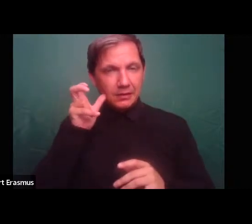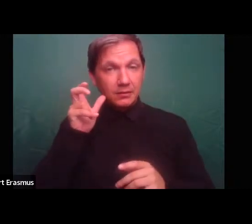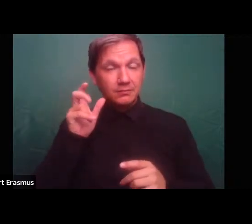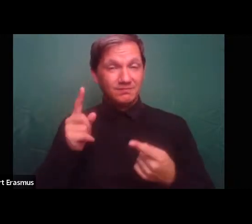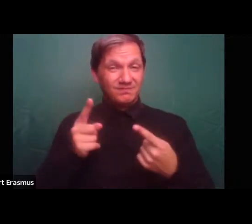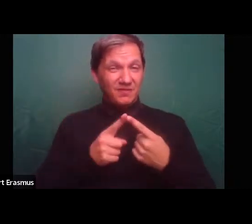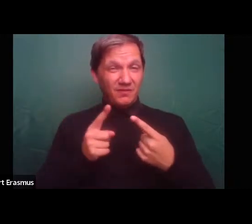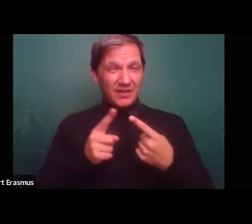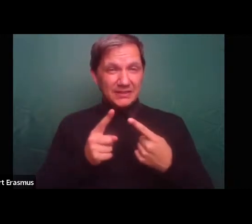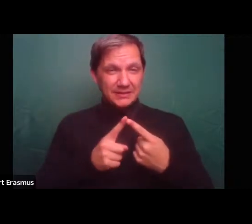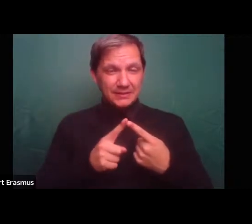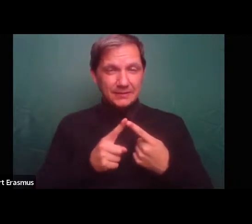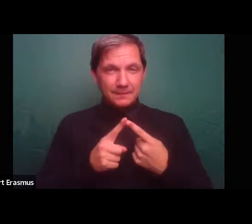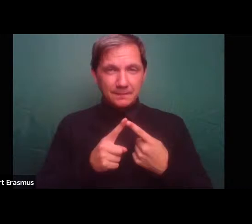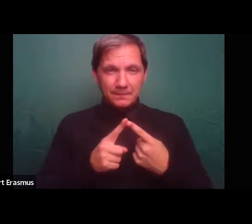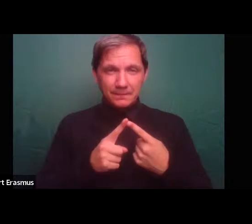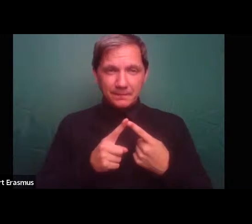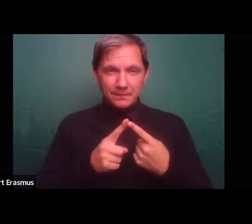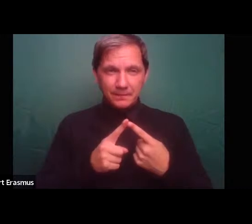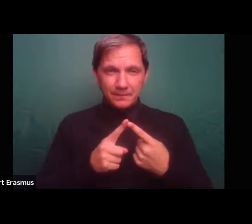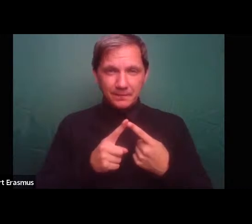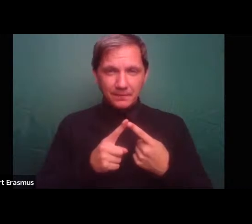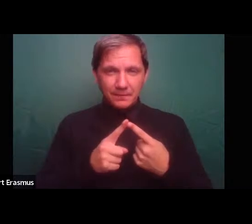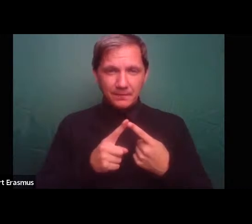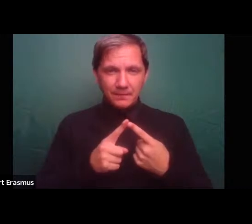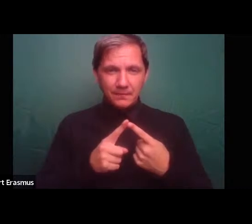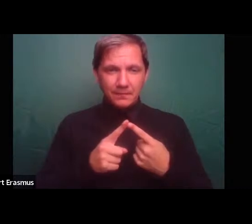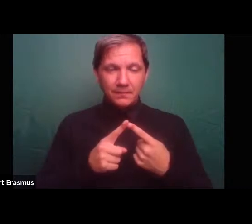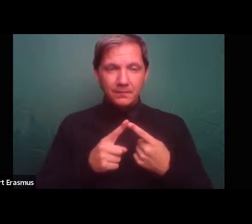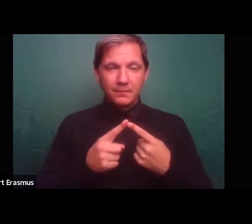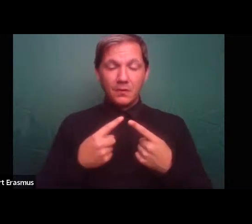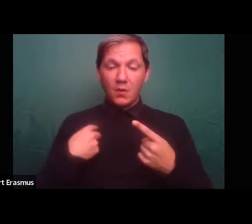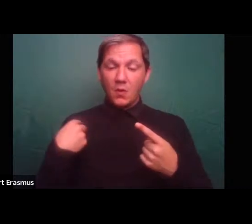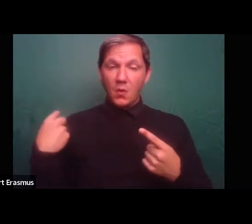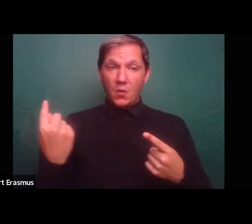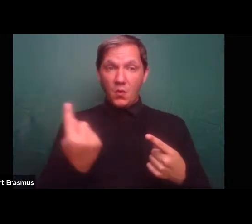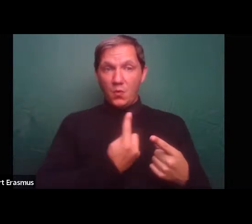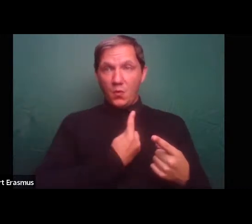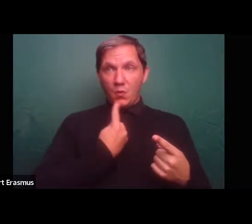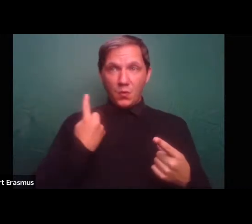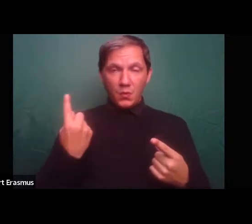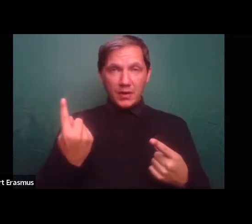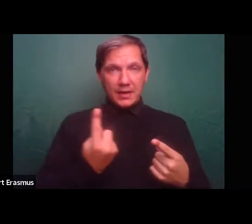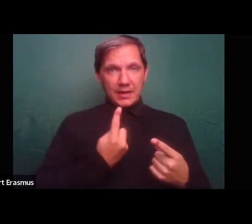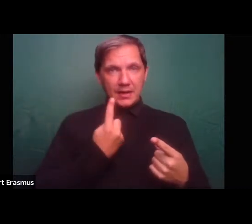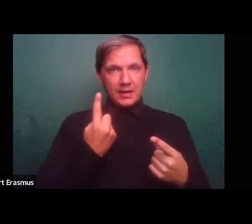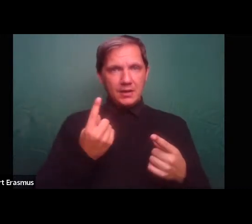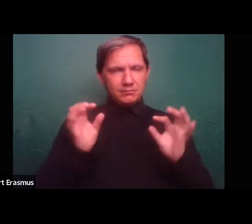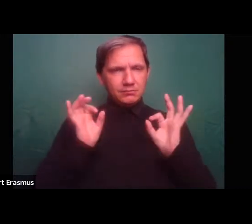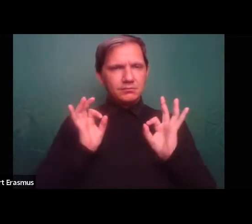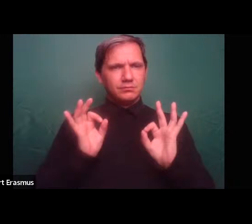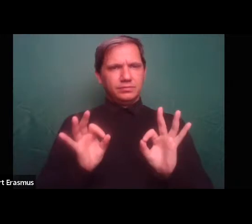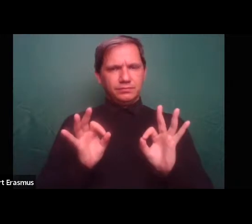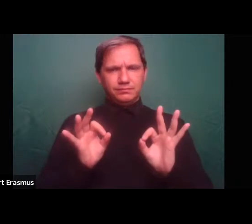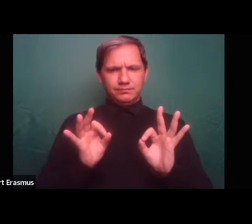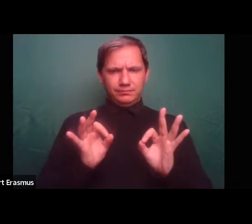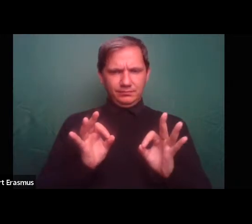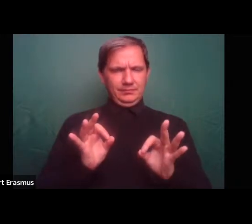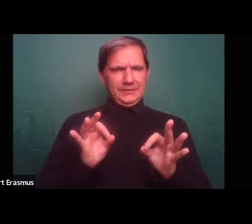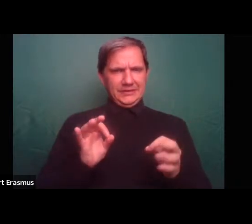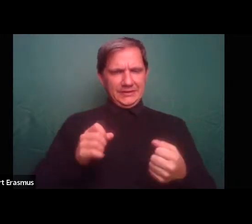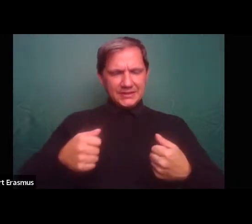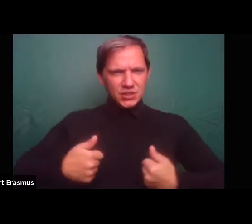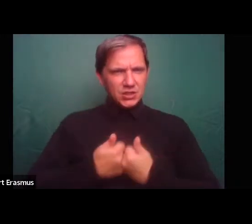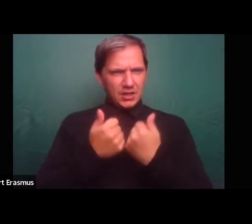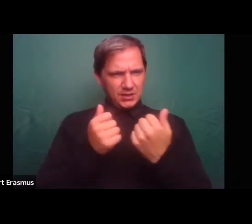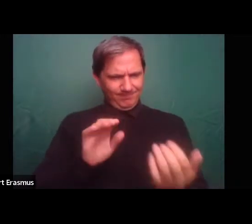Firstly, I believe that we can never appropriately address the challenges that our